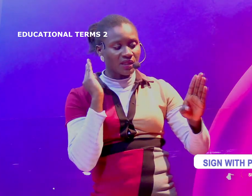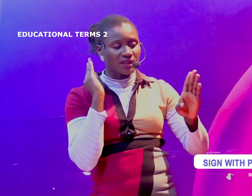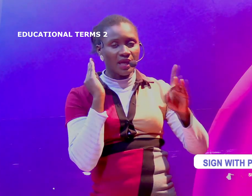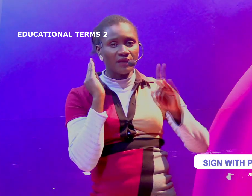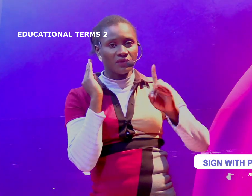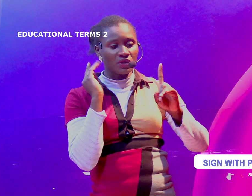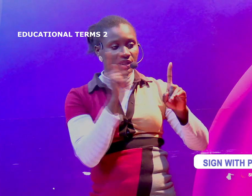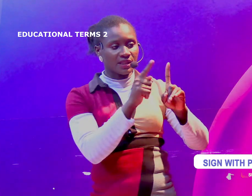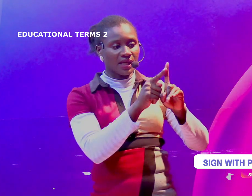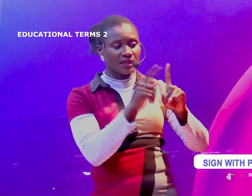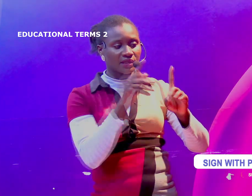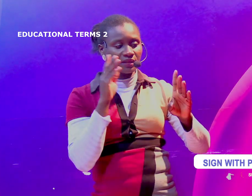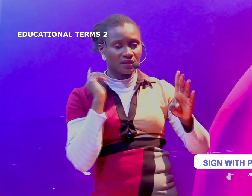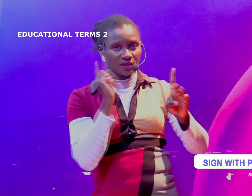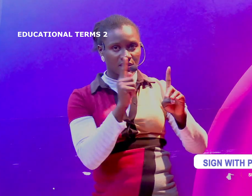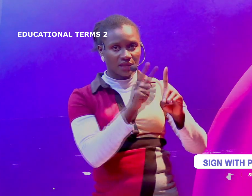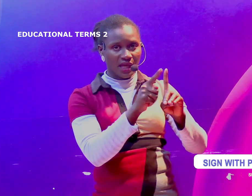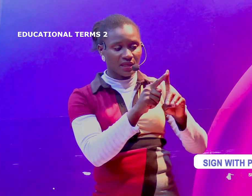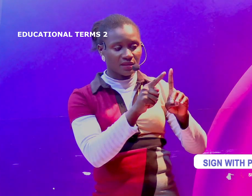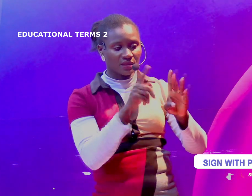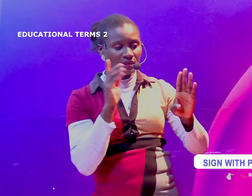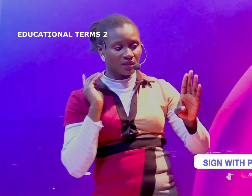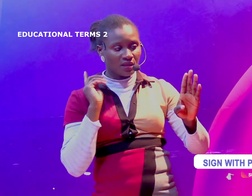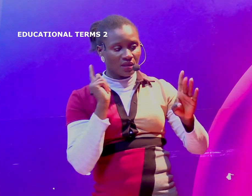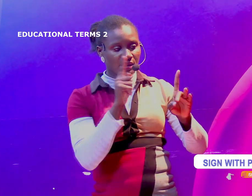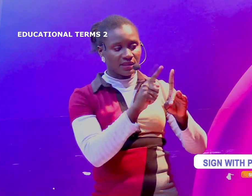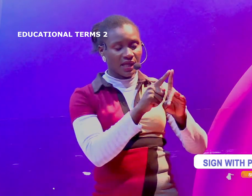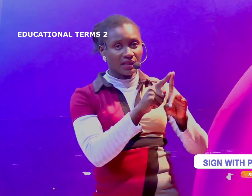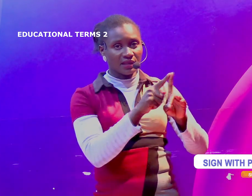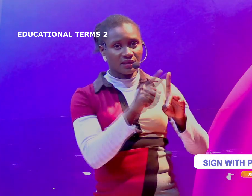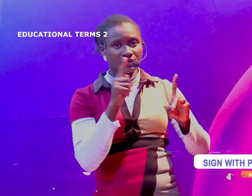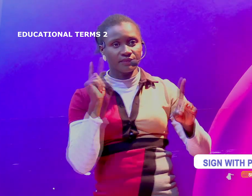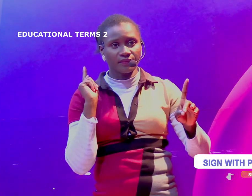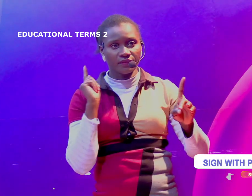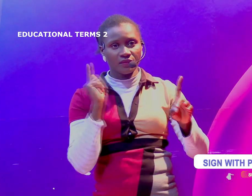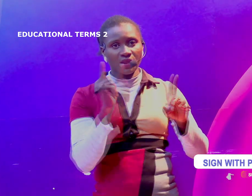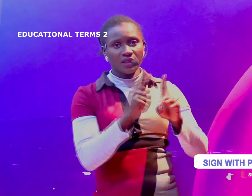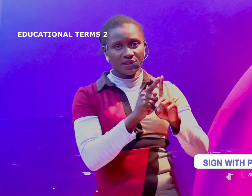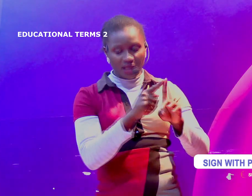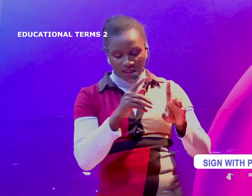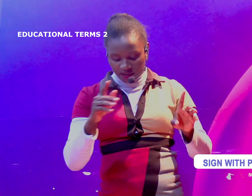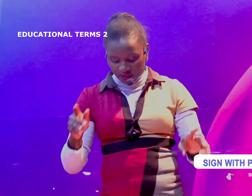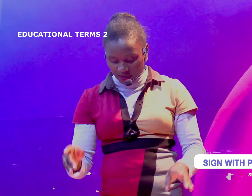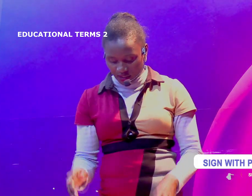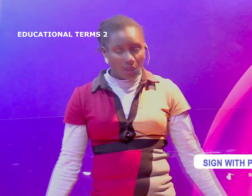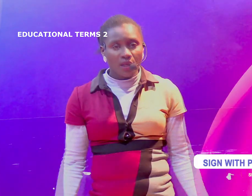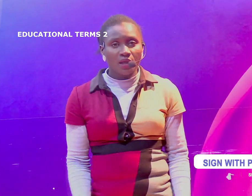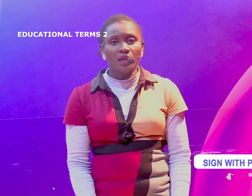sign for target, target, target, target. And then you